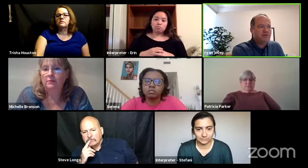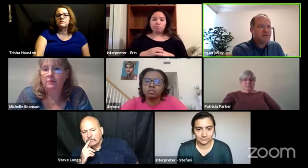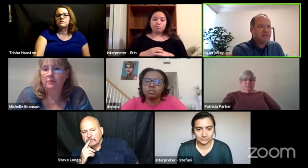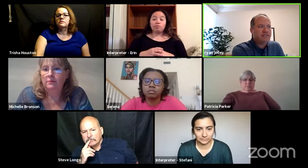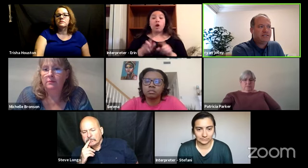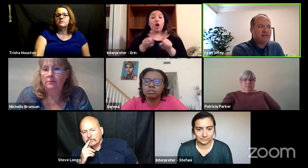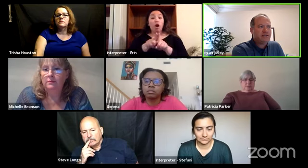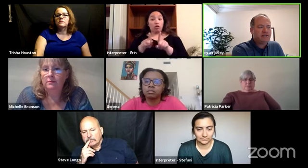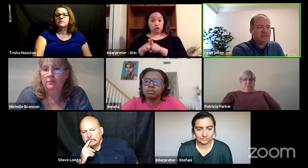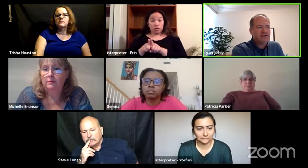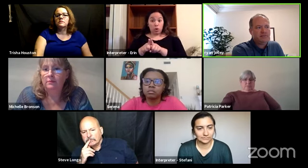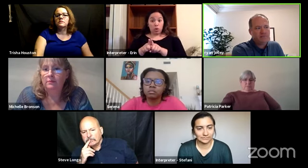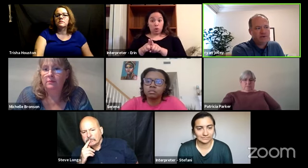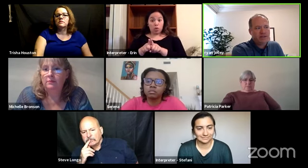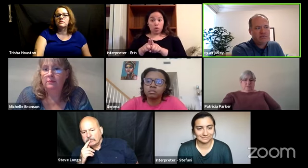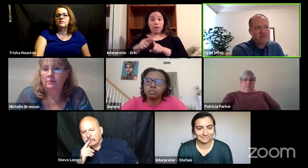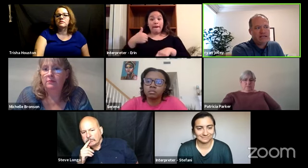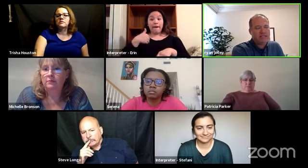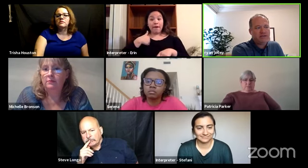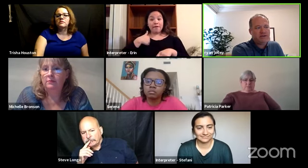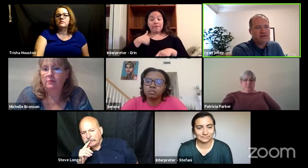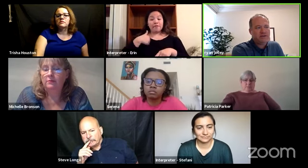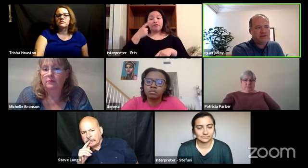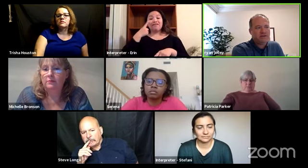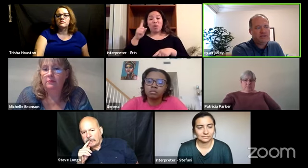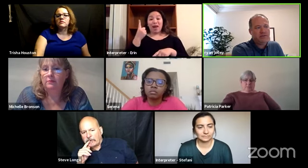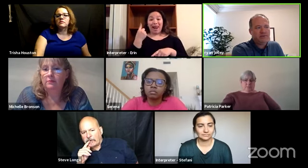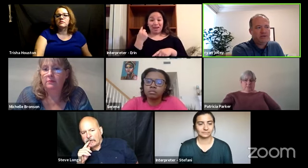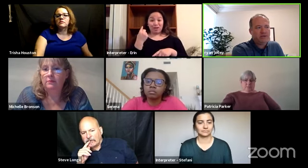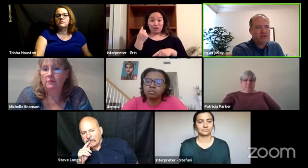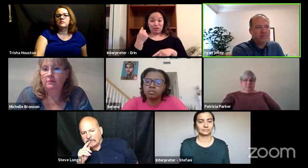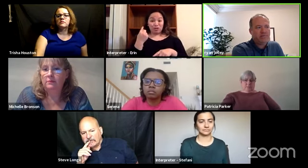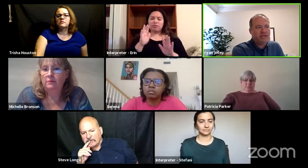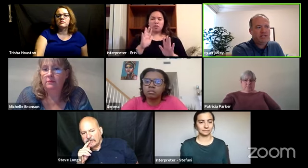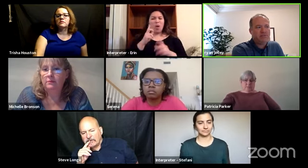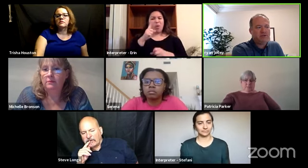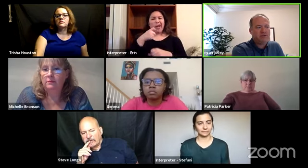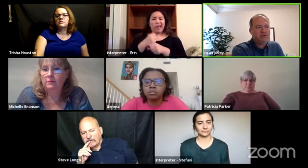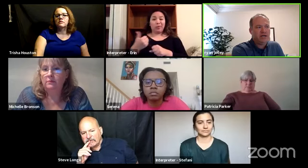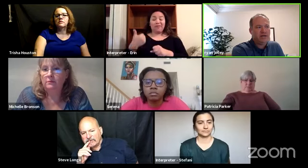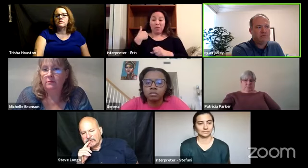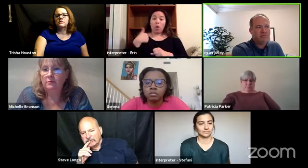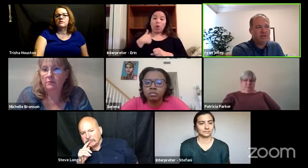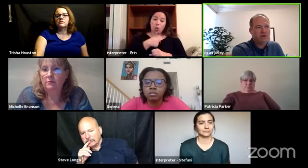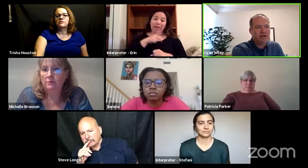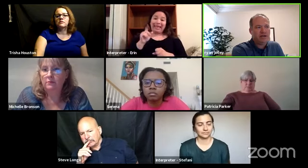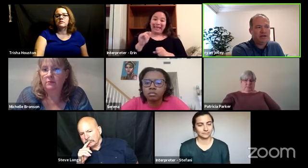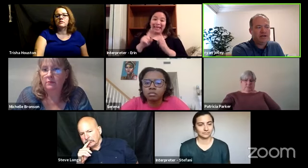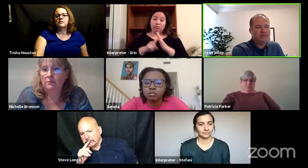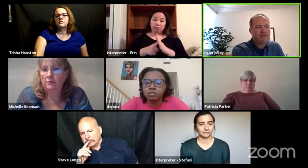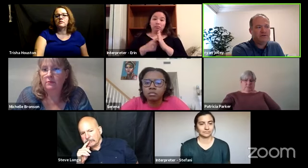Also with last year or the year before, we implemented some new reporting guidelines